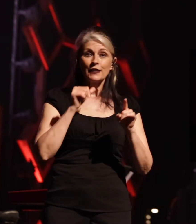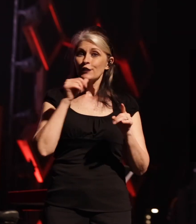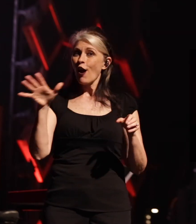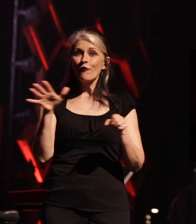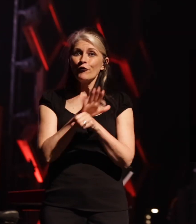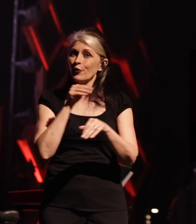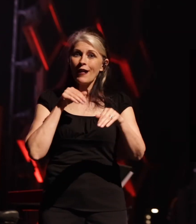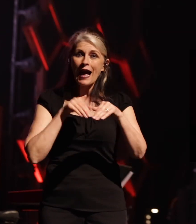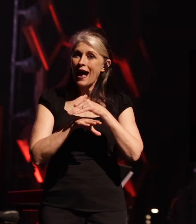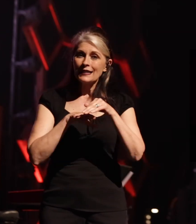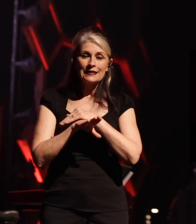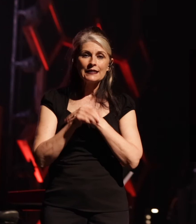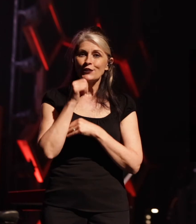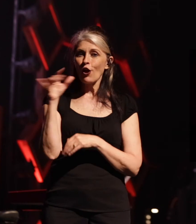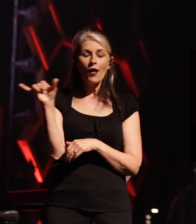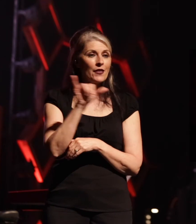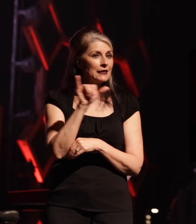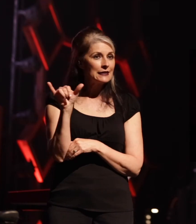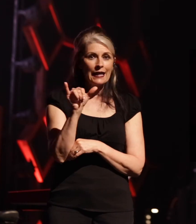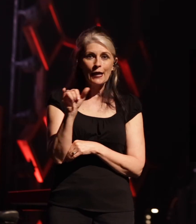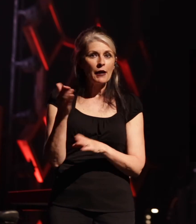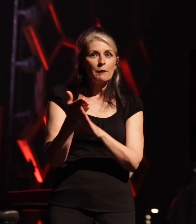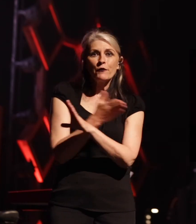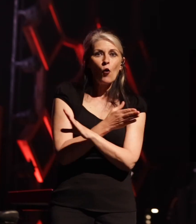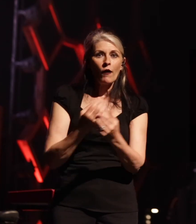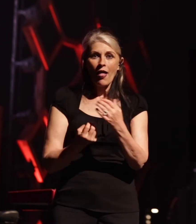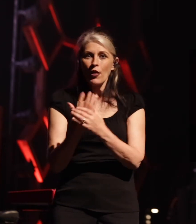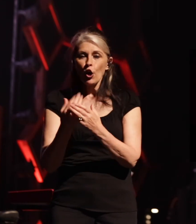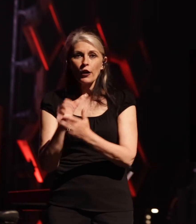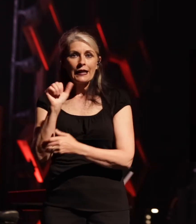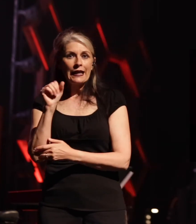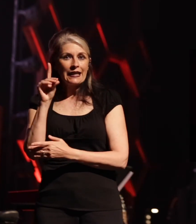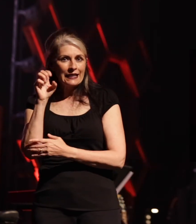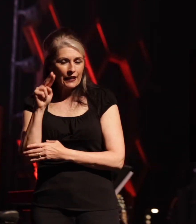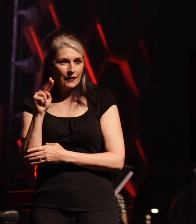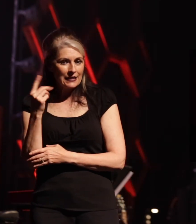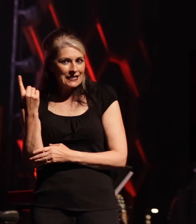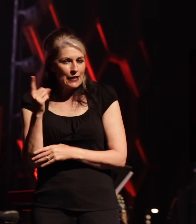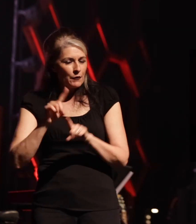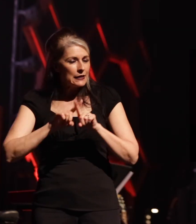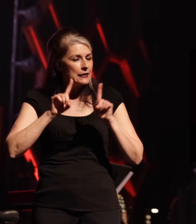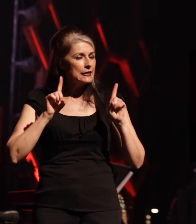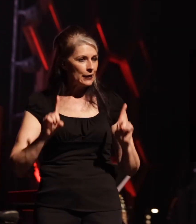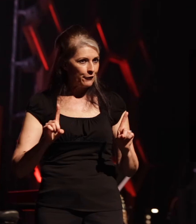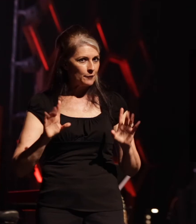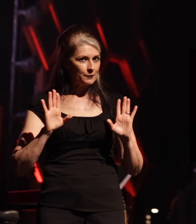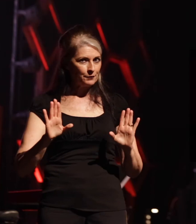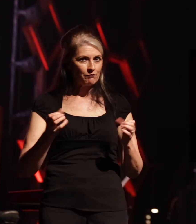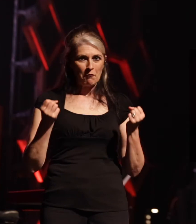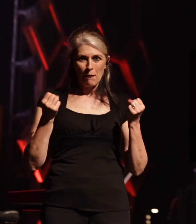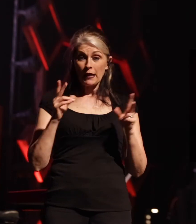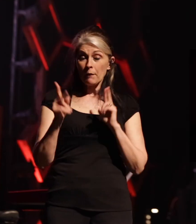it was in the Garden of Eden. There's something that's different. But here's the thing that many people point out, that it was a step